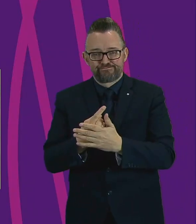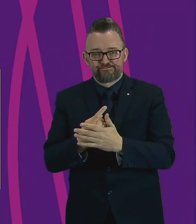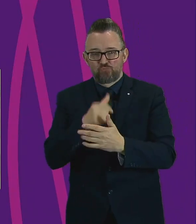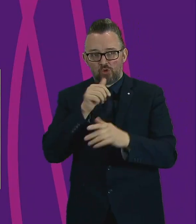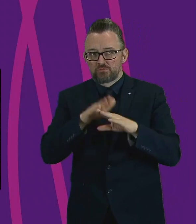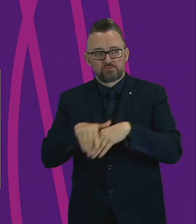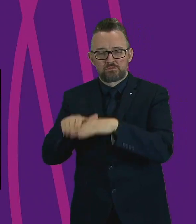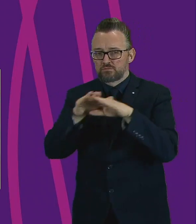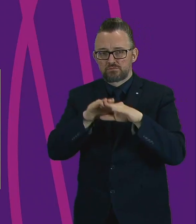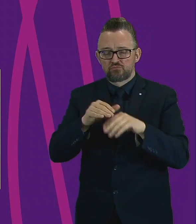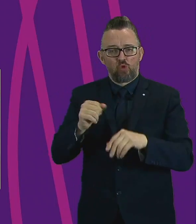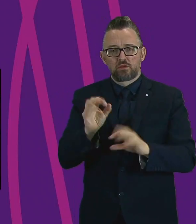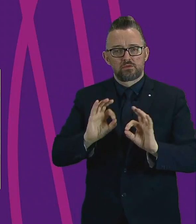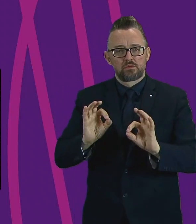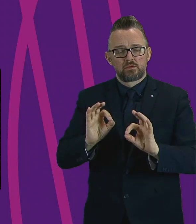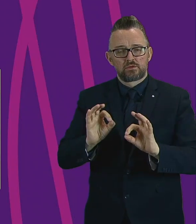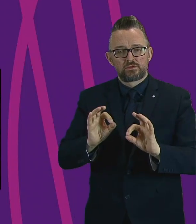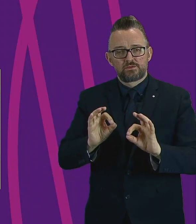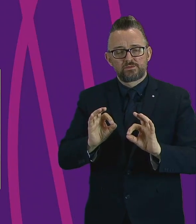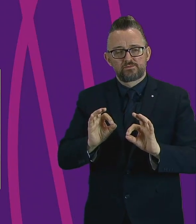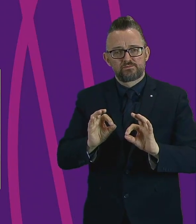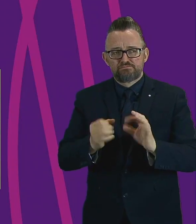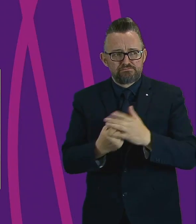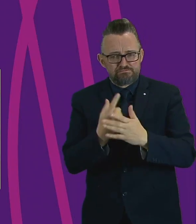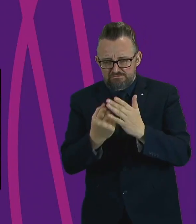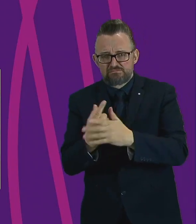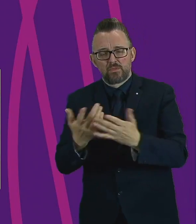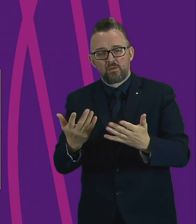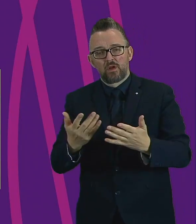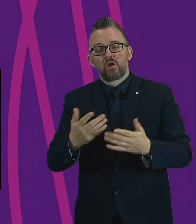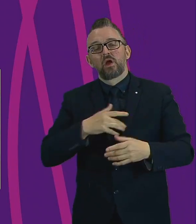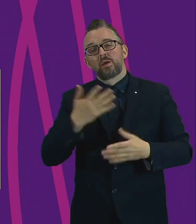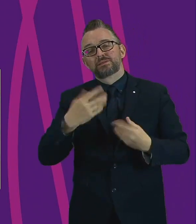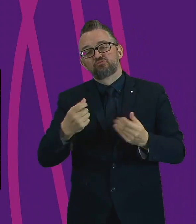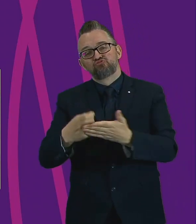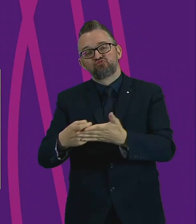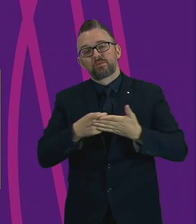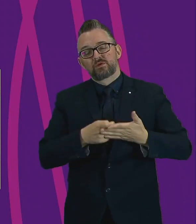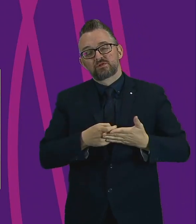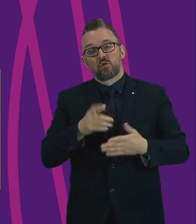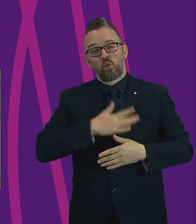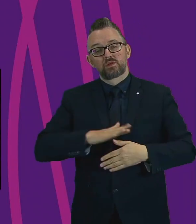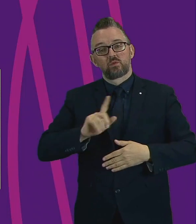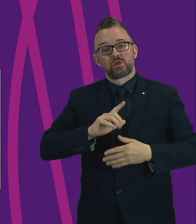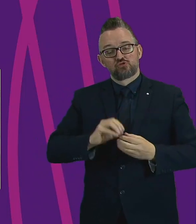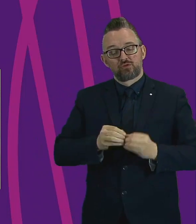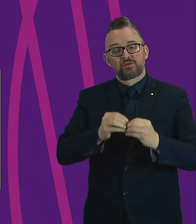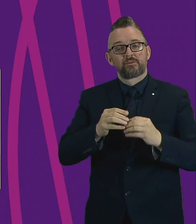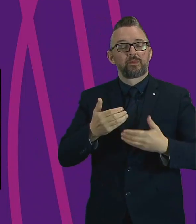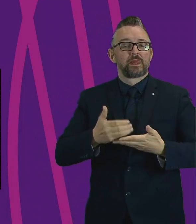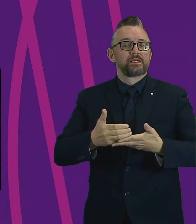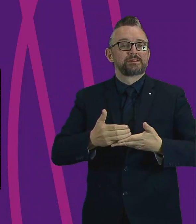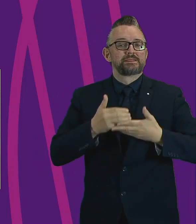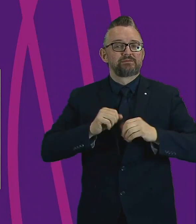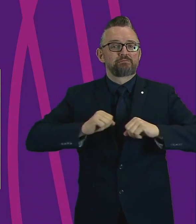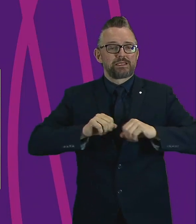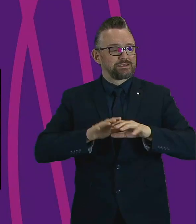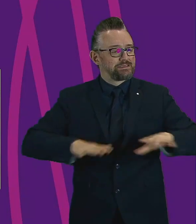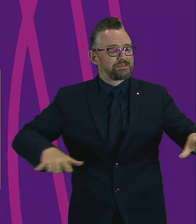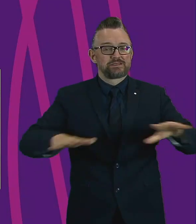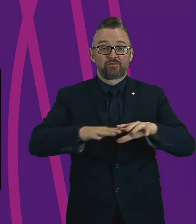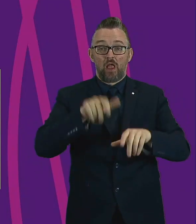across Scotland. And it sets out a number of positive recommendations for moving forward, including the creation of safe spaces for cancer patients and